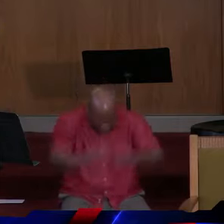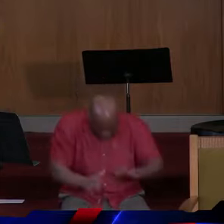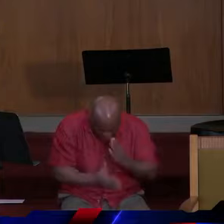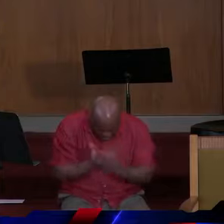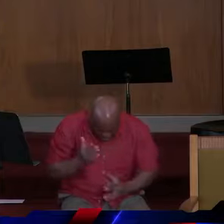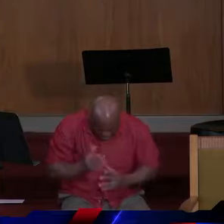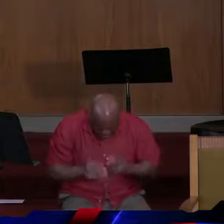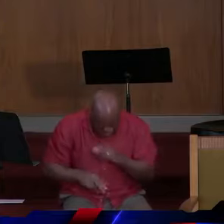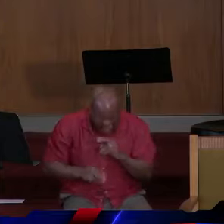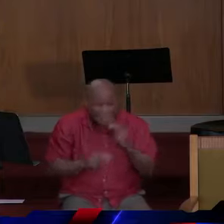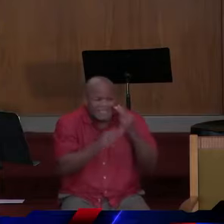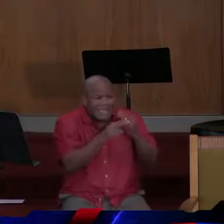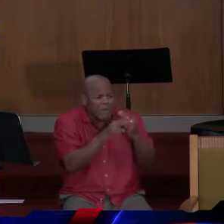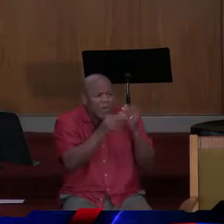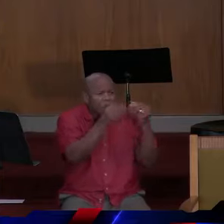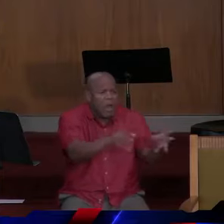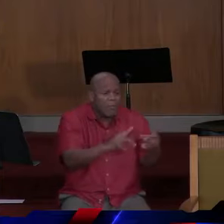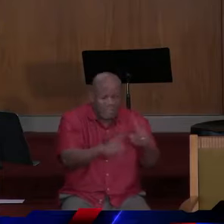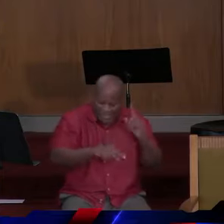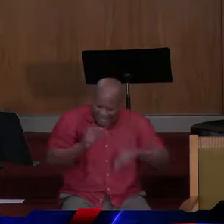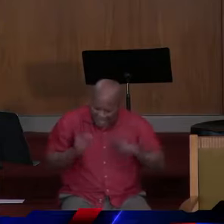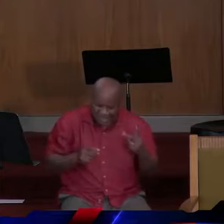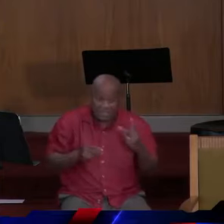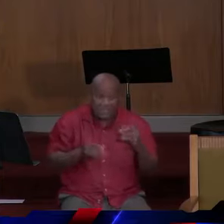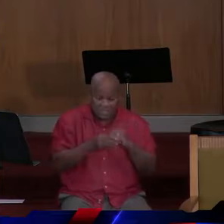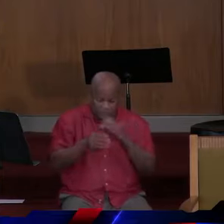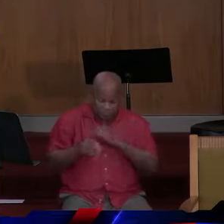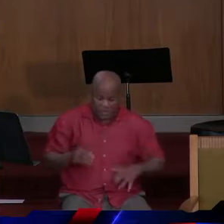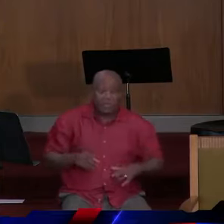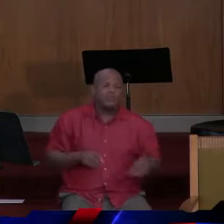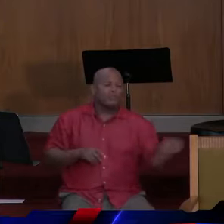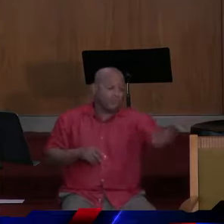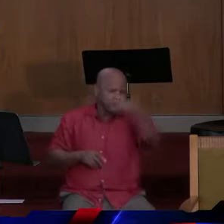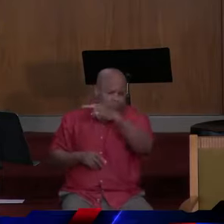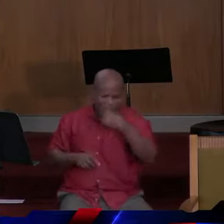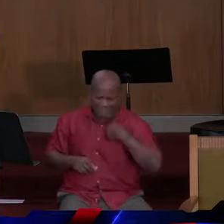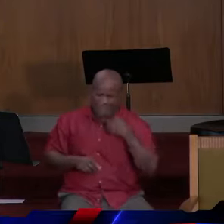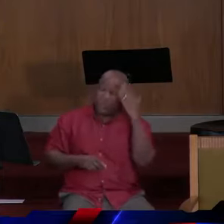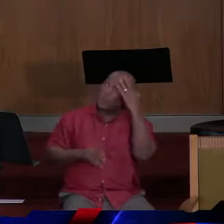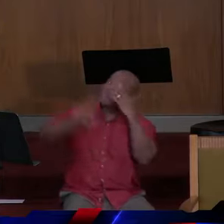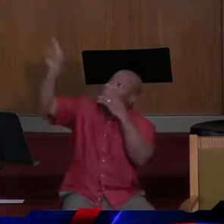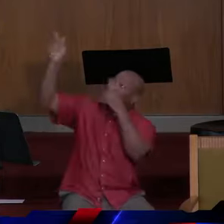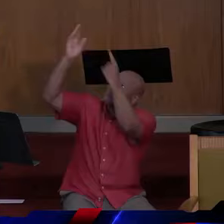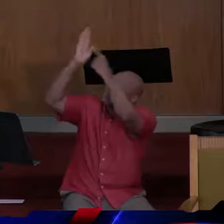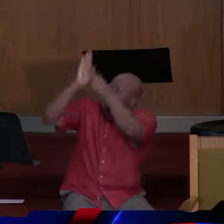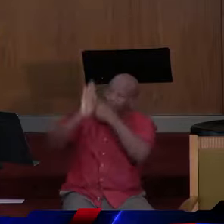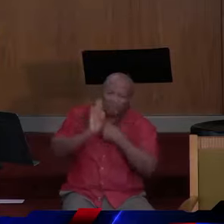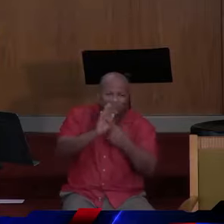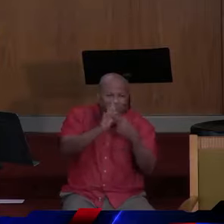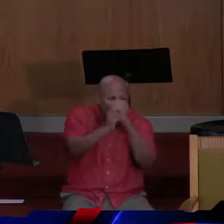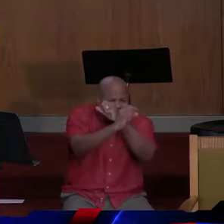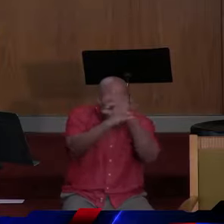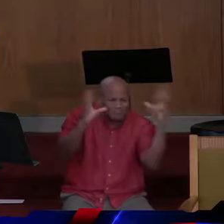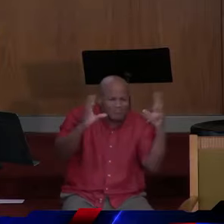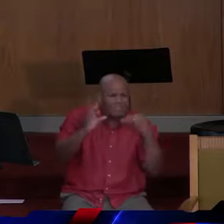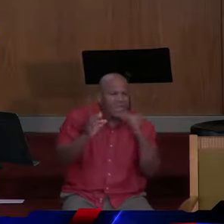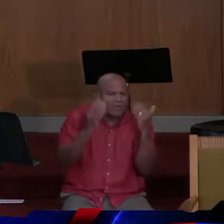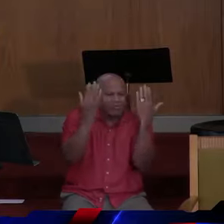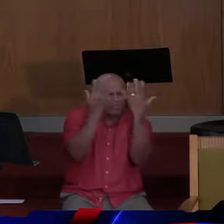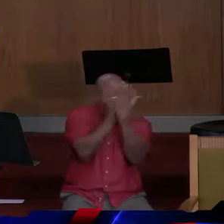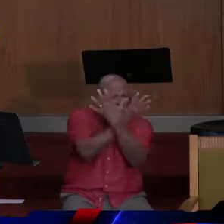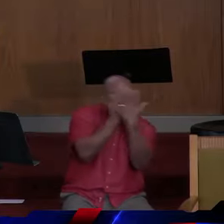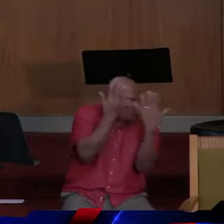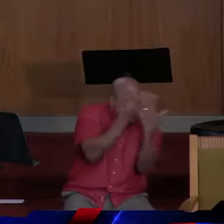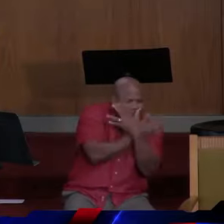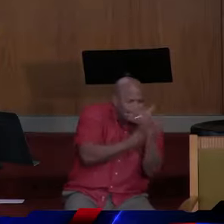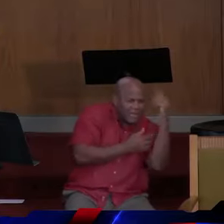and they can't see it in Christ, but you and I know that he is the visible expression of the invisible God. He is the homo